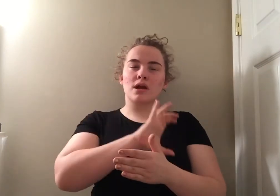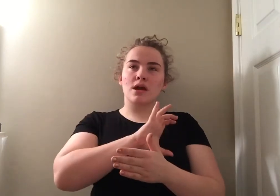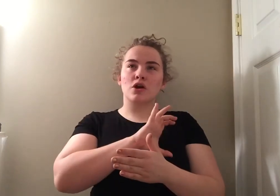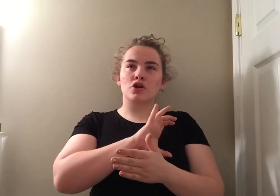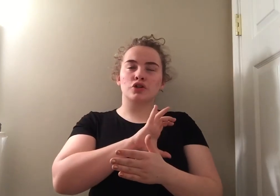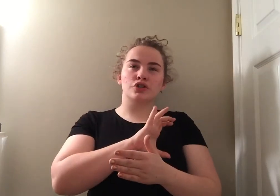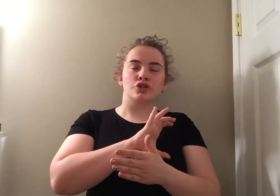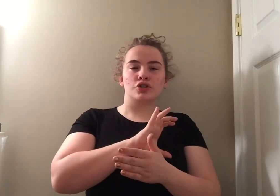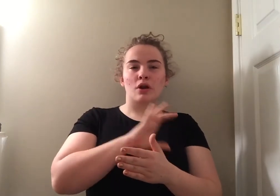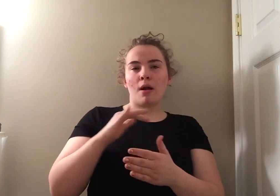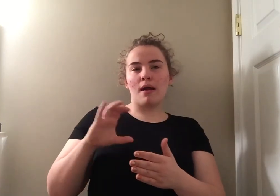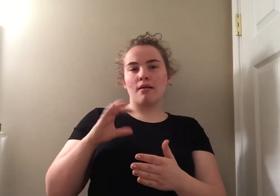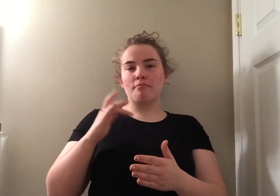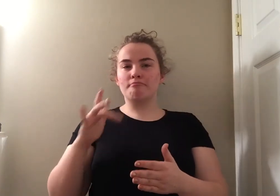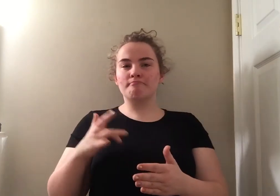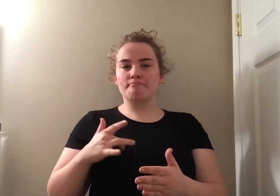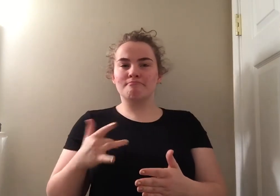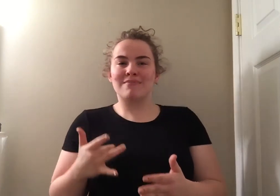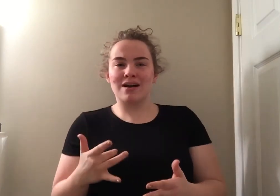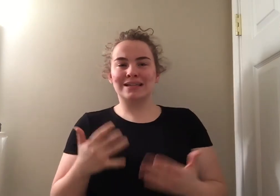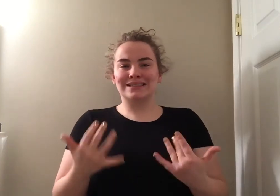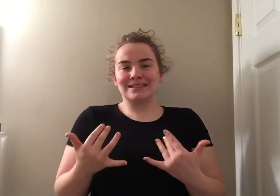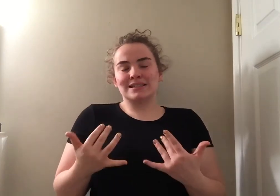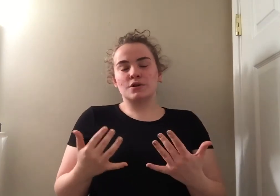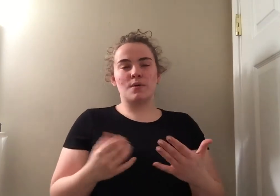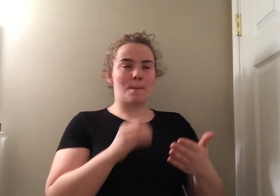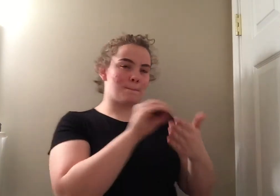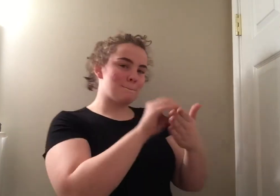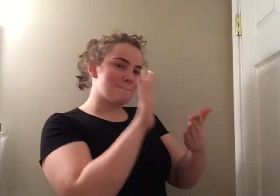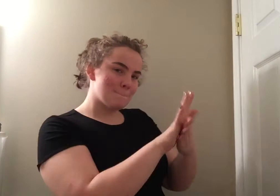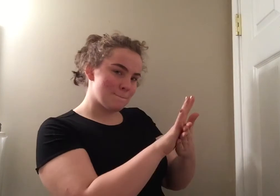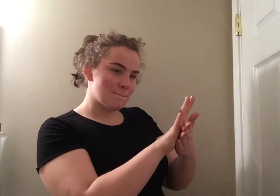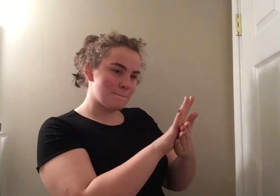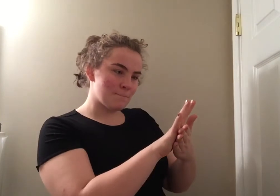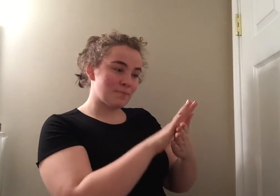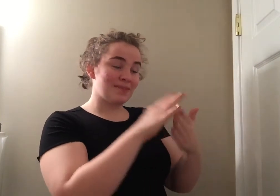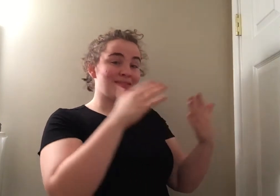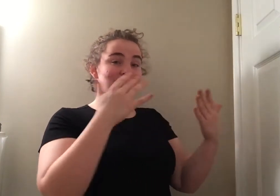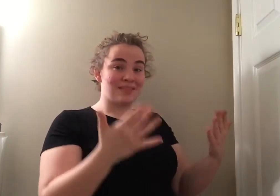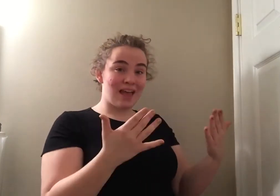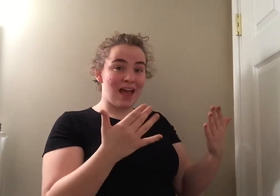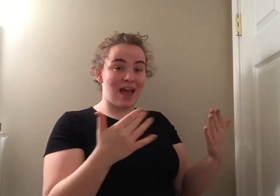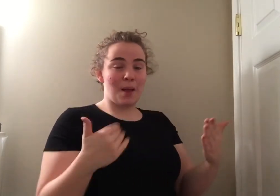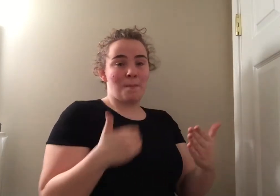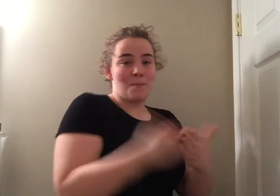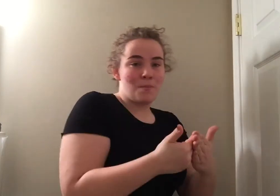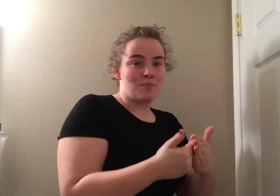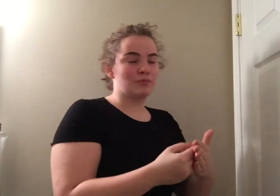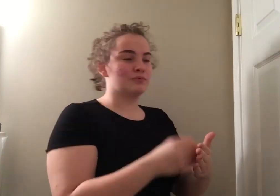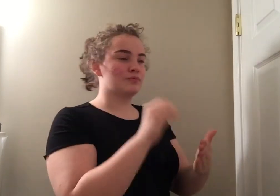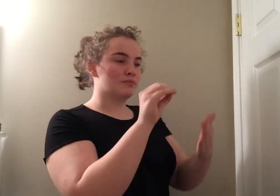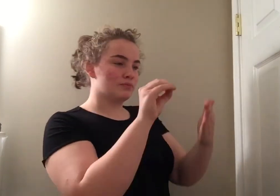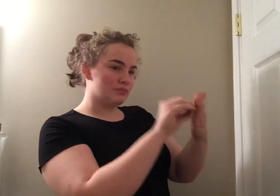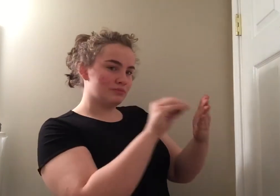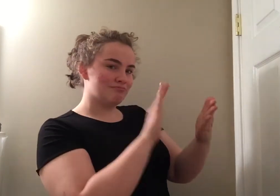in this box. Okay? And then we're going to put the evidence behind the flag. Okay? So our first trait,